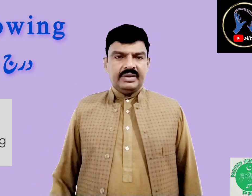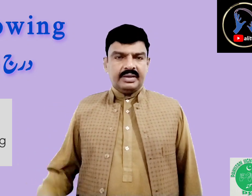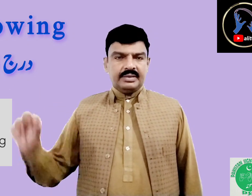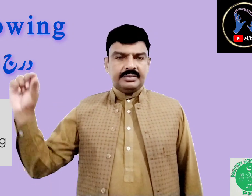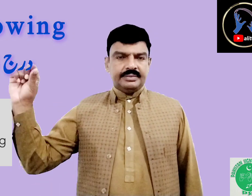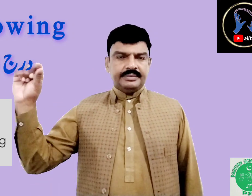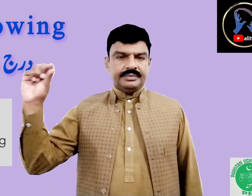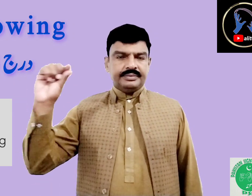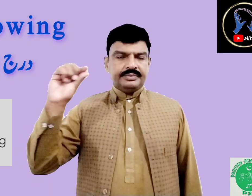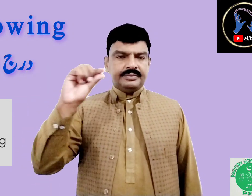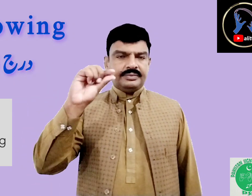following